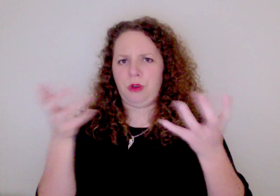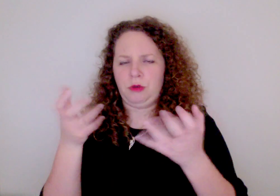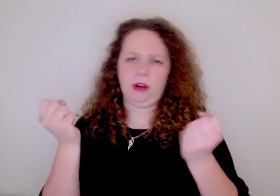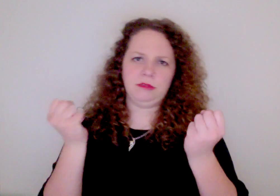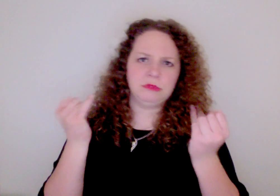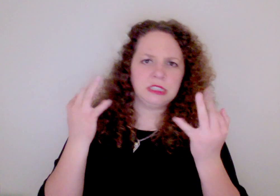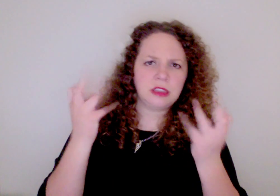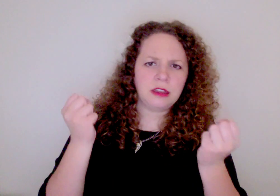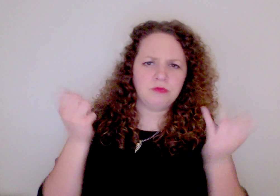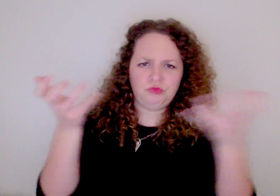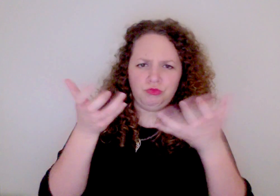or,